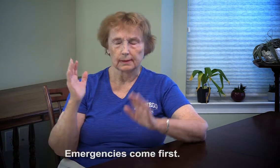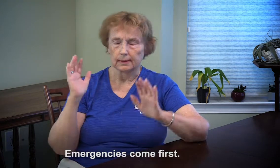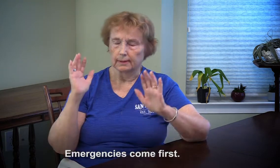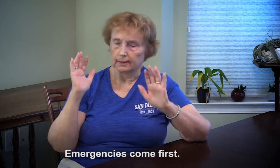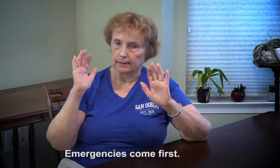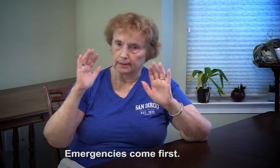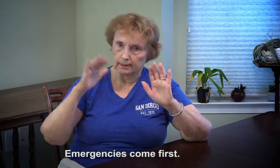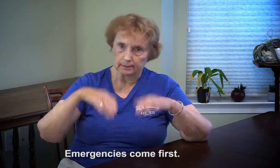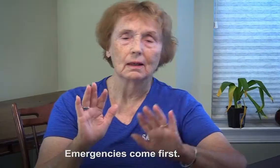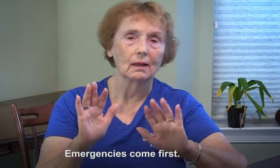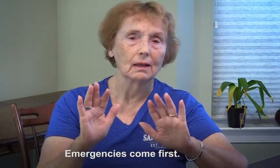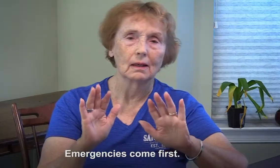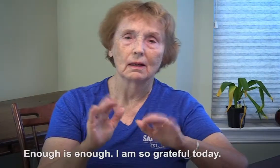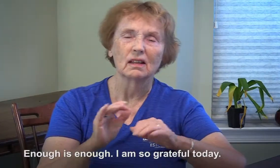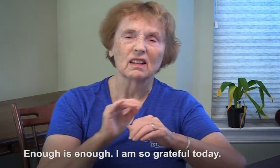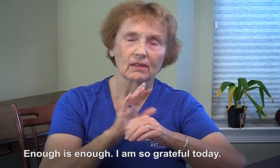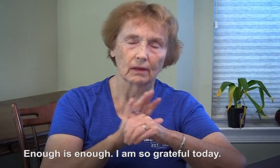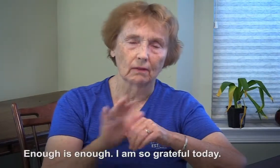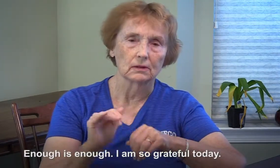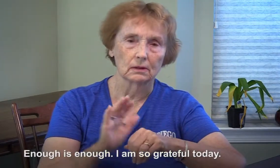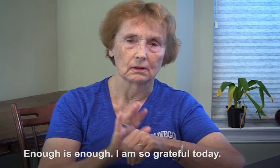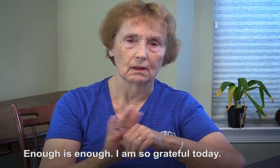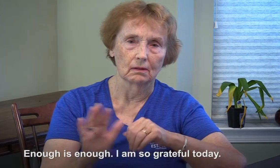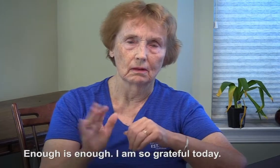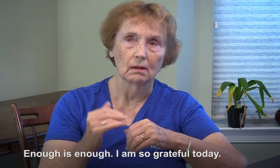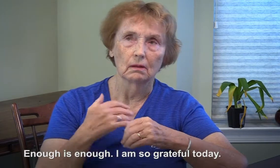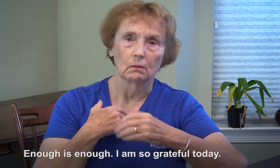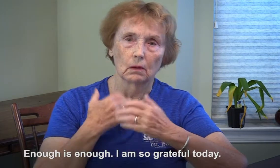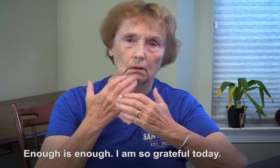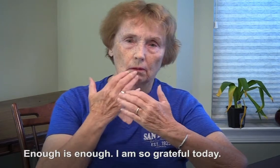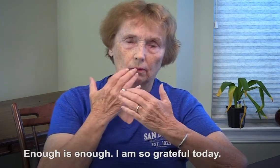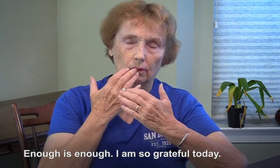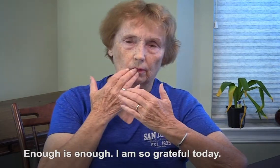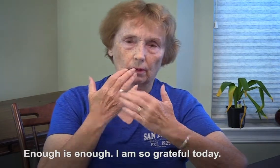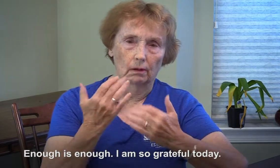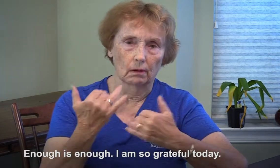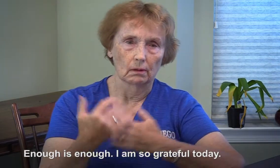first. Enough is enough. I am so grateful today.